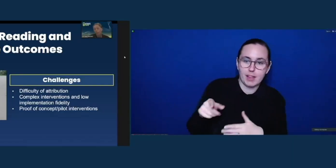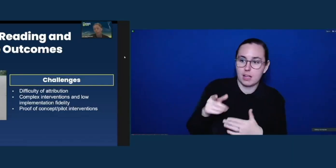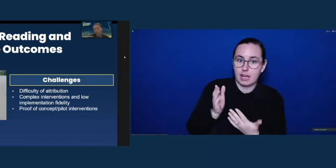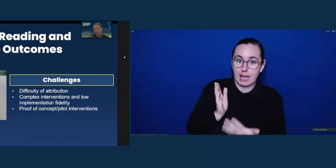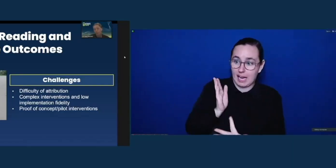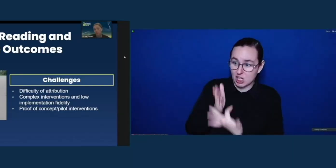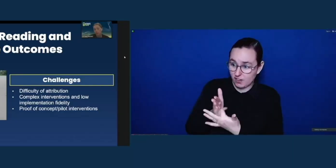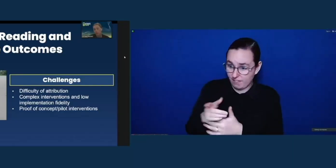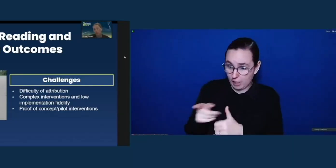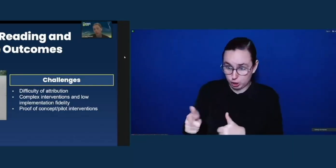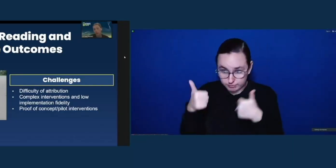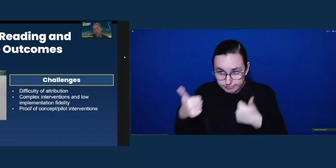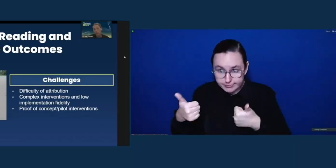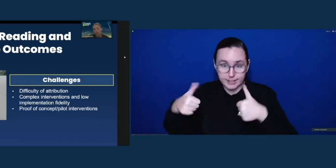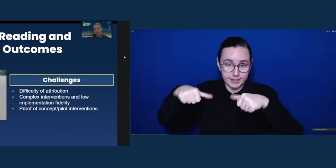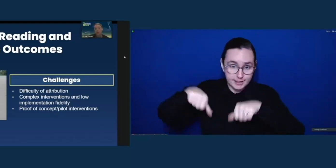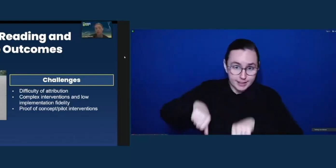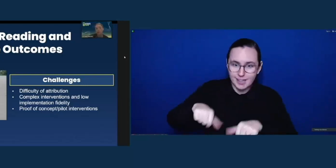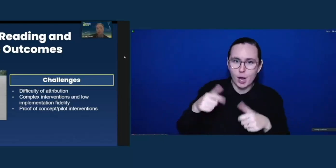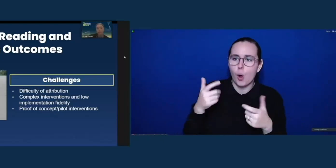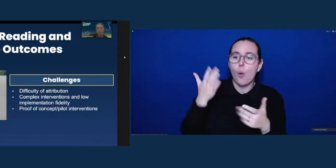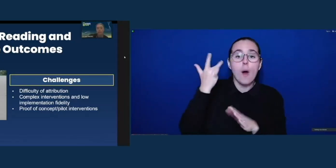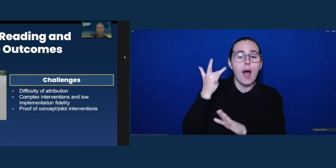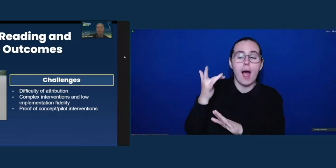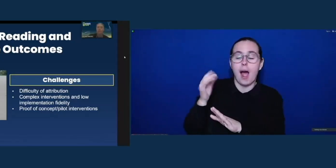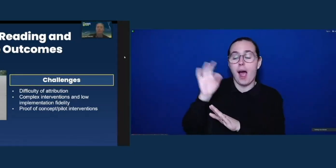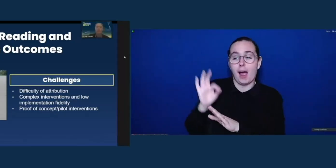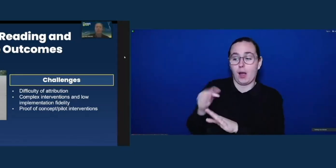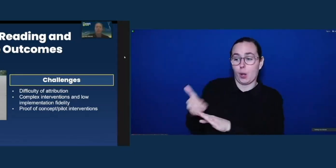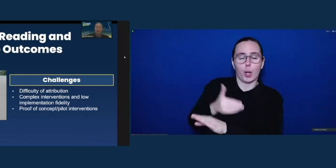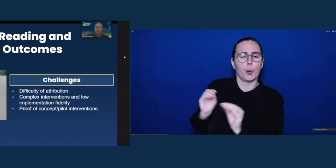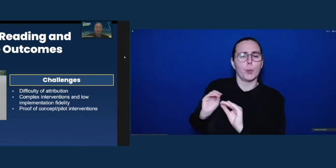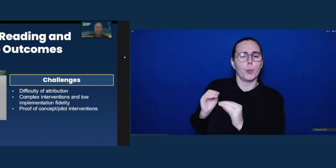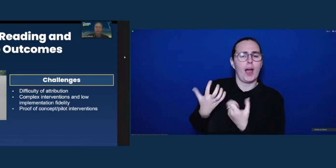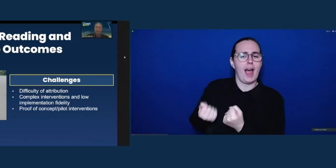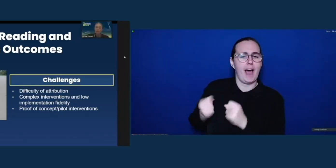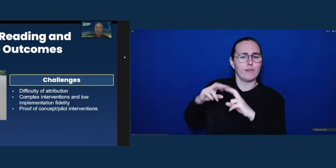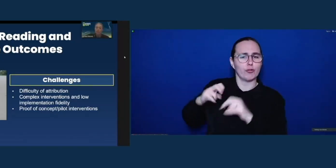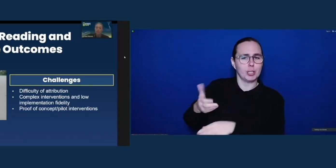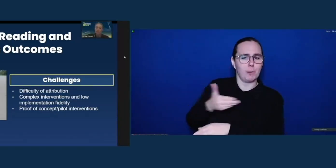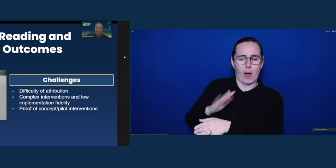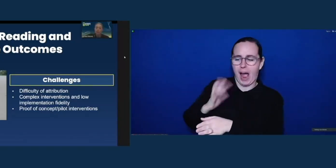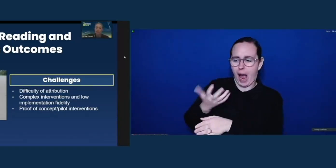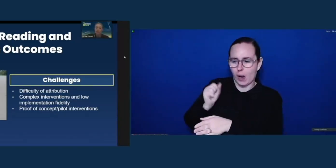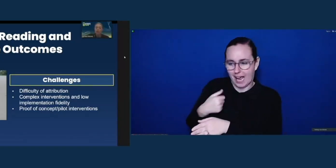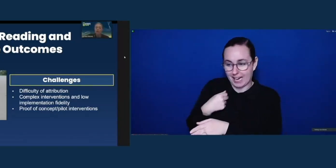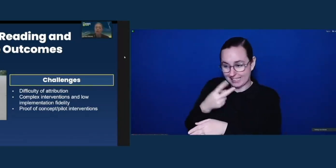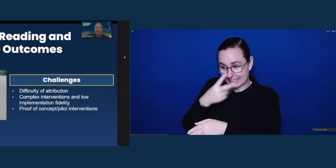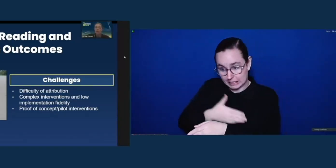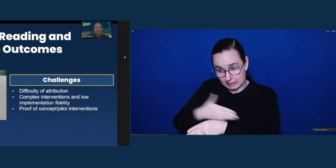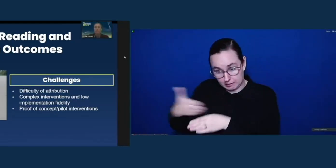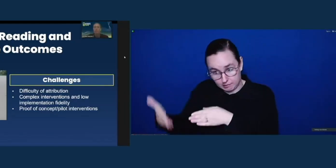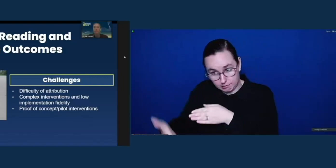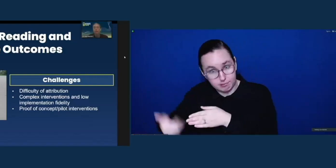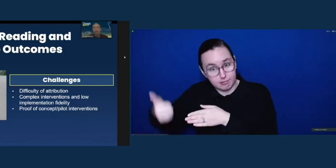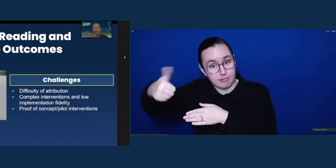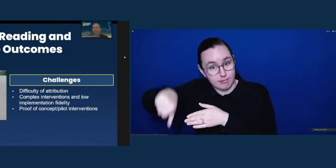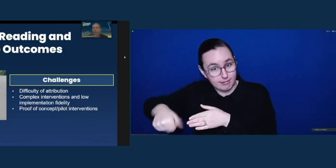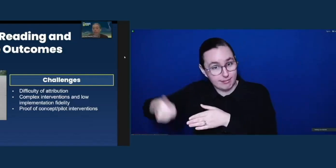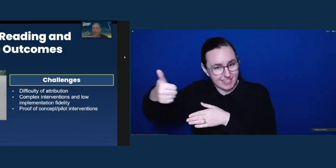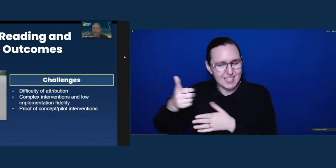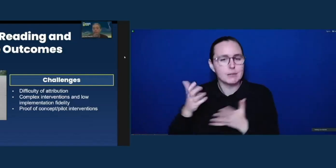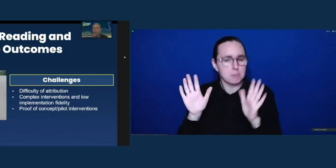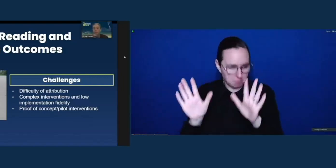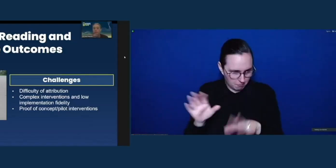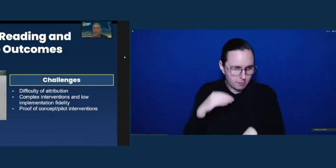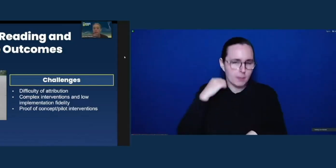or the intervention in itself to reading gains. In many cases, we were evaluating very